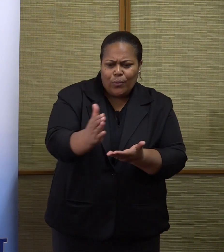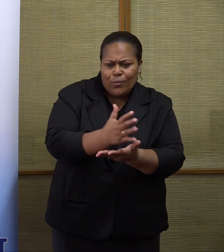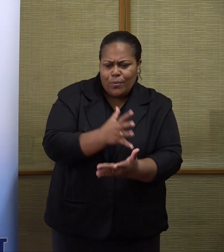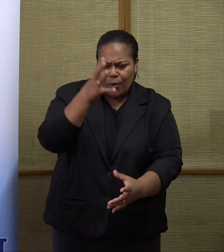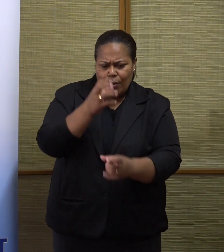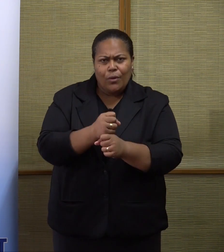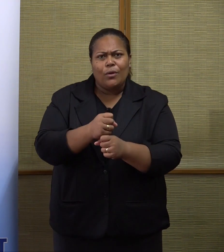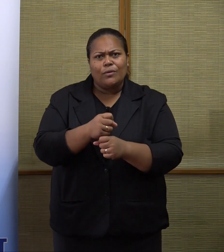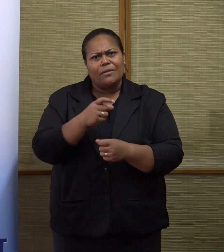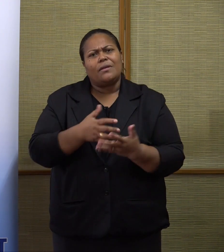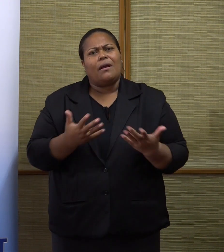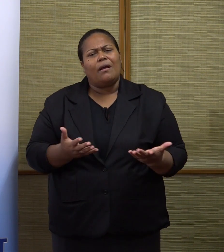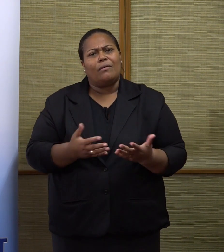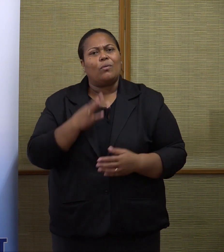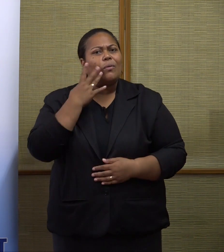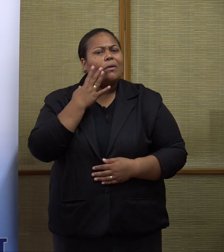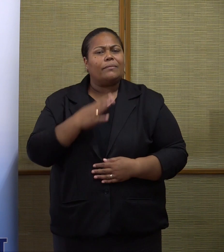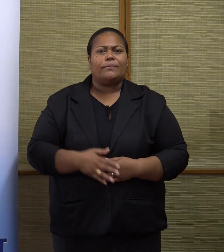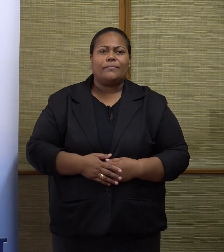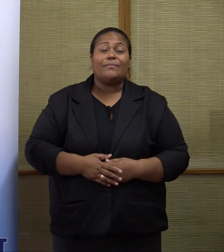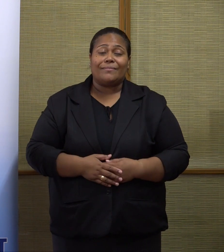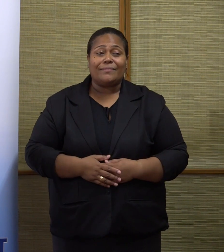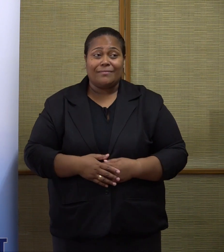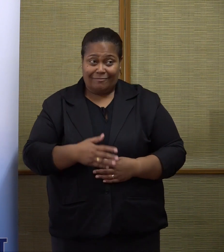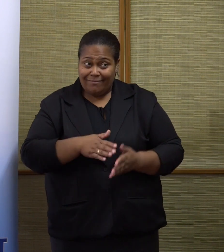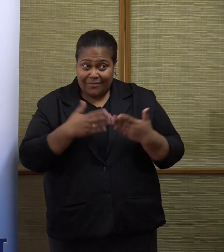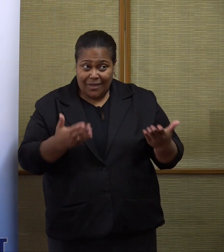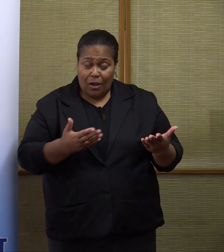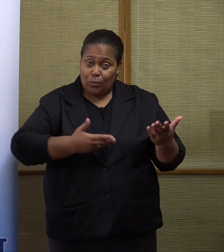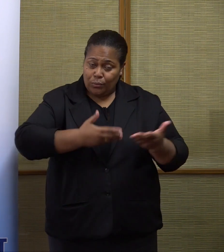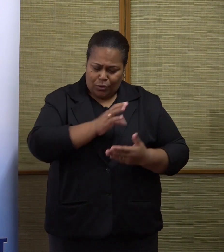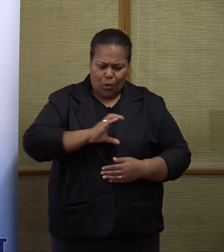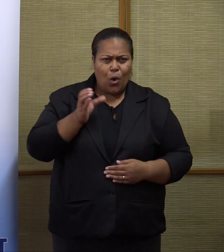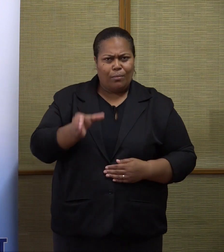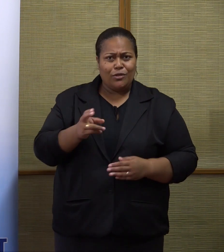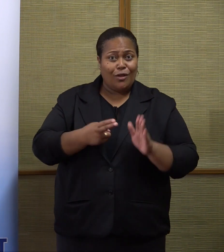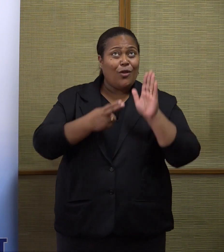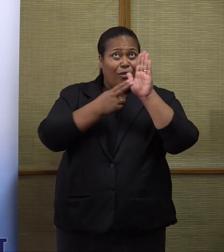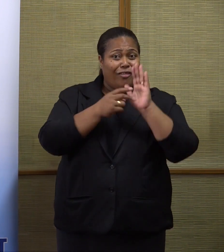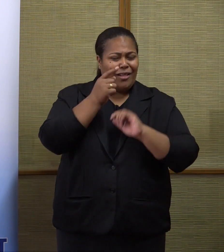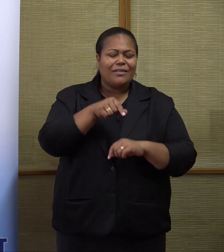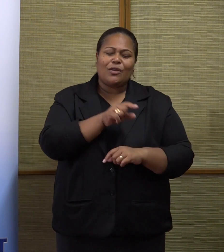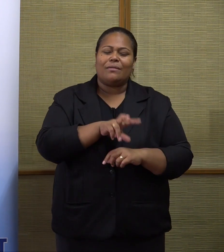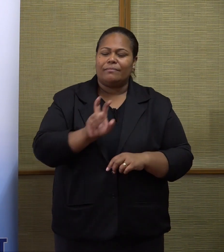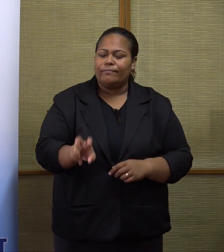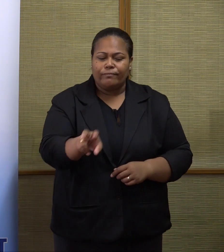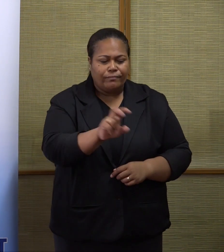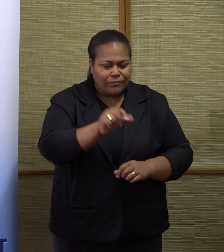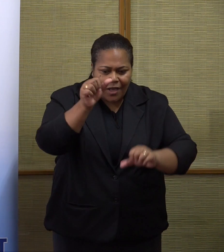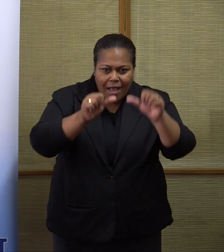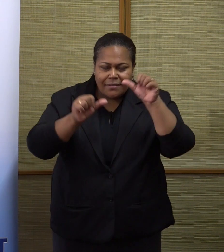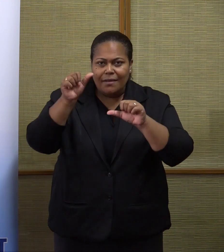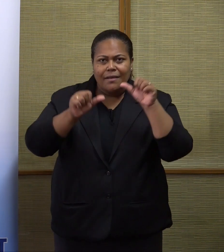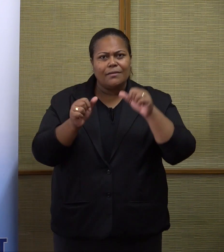on as well as the damages? As we speak right now, Commissioner Northend is on the ground doing that assessment. They were